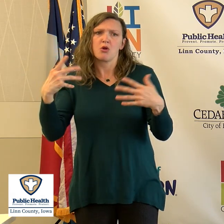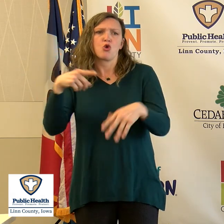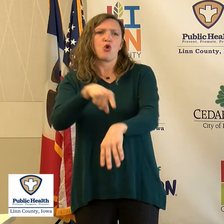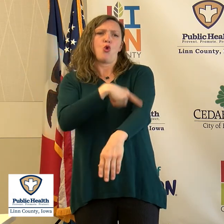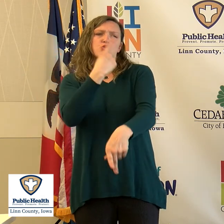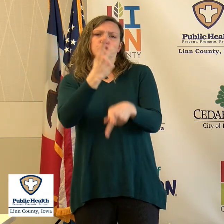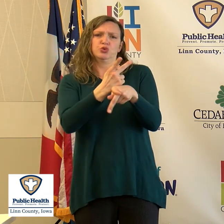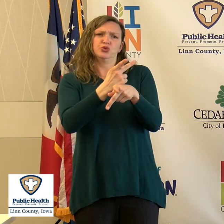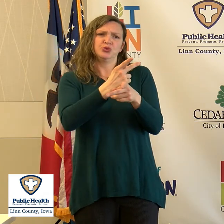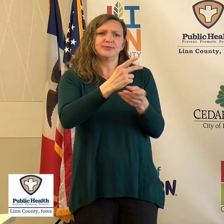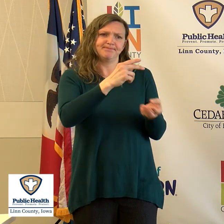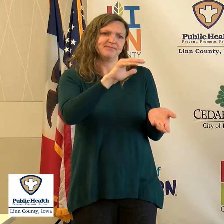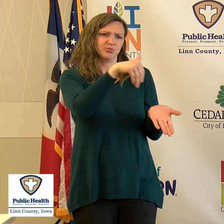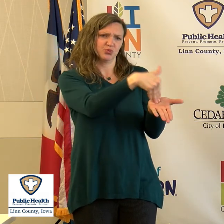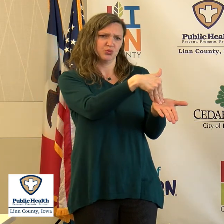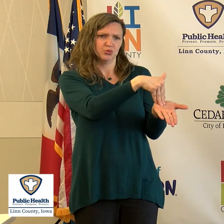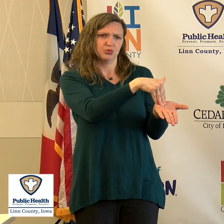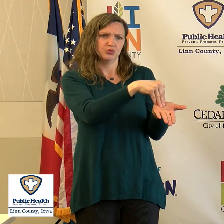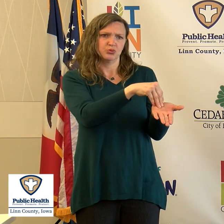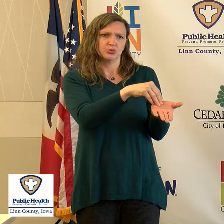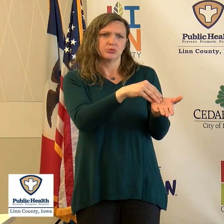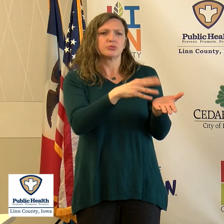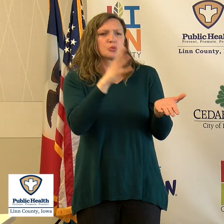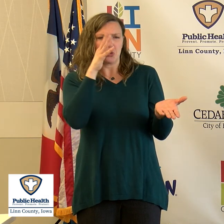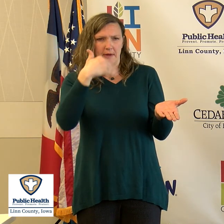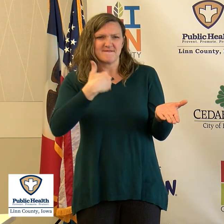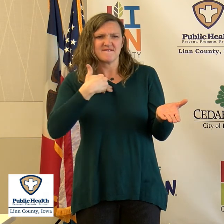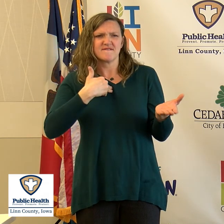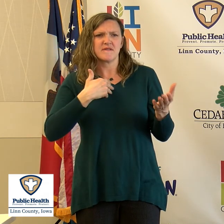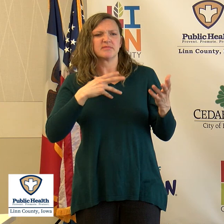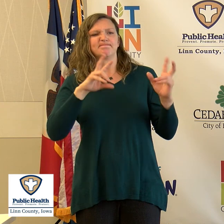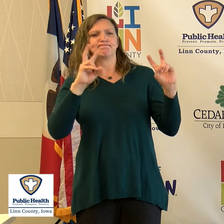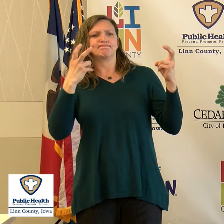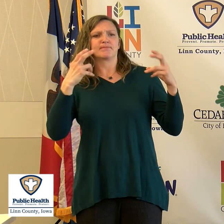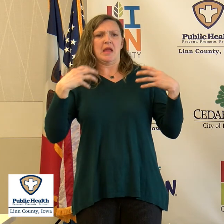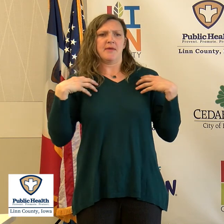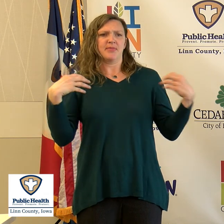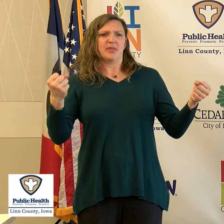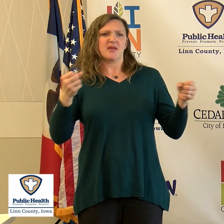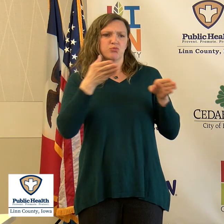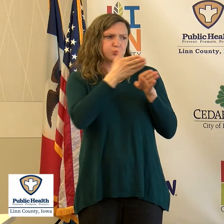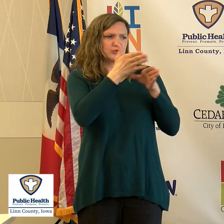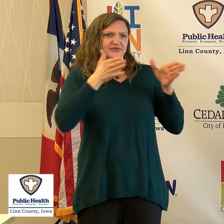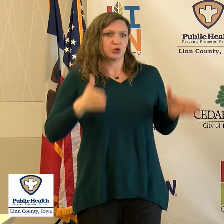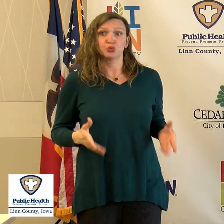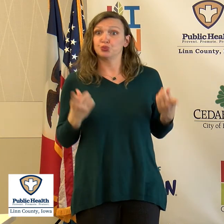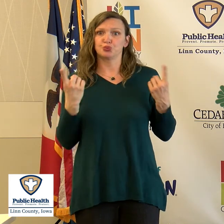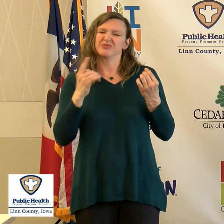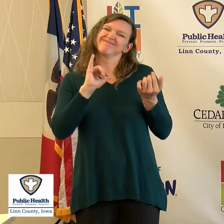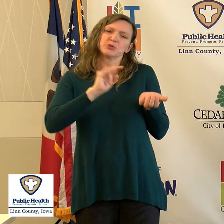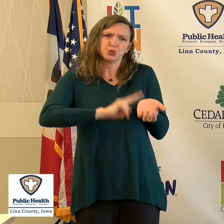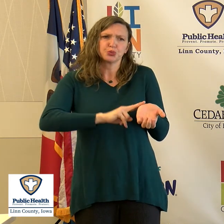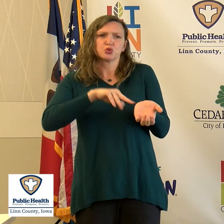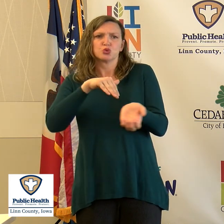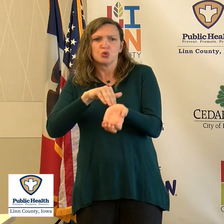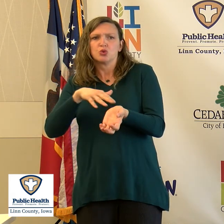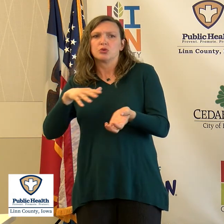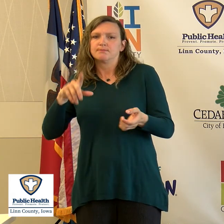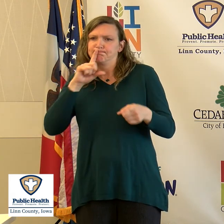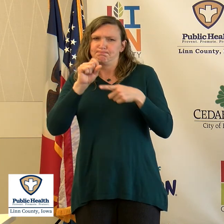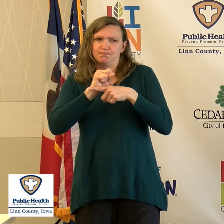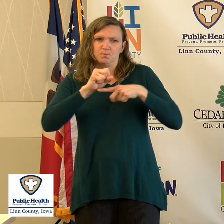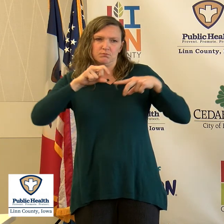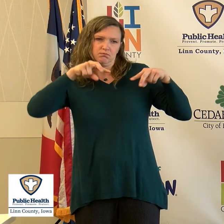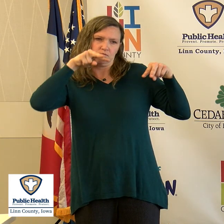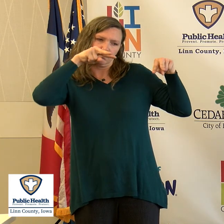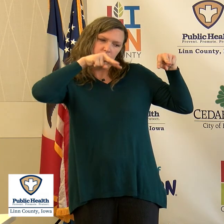said these teams would consist of, maybe healthcare professionals or, nurses that would ensure that best